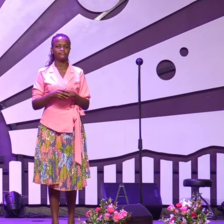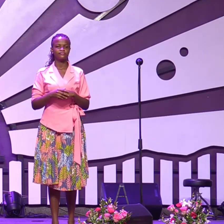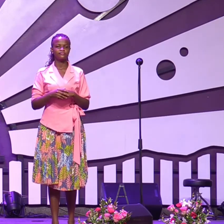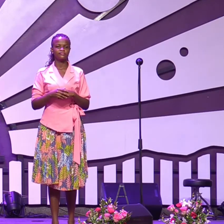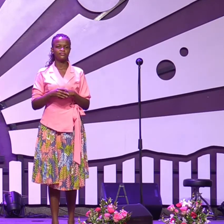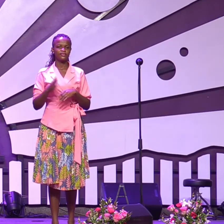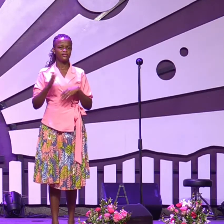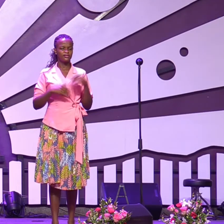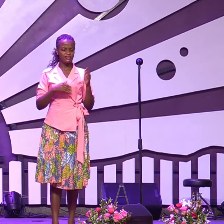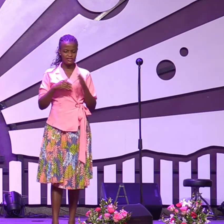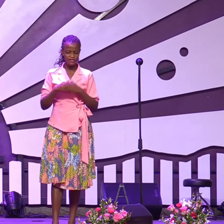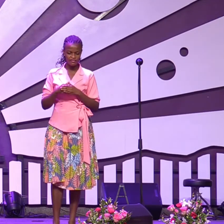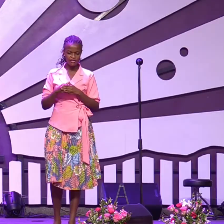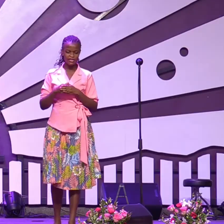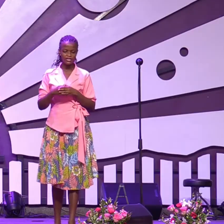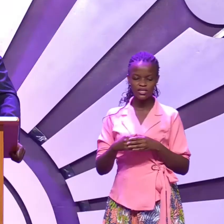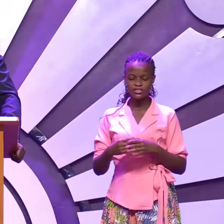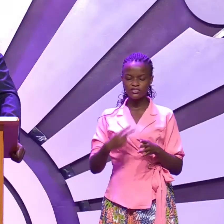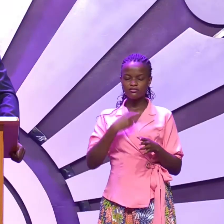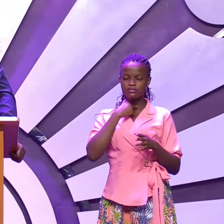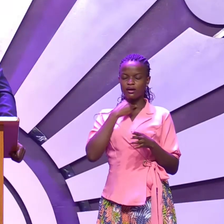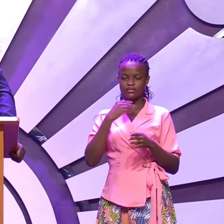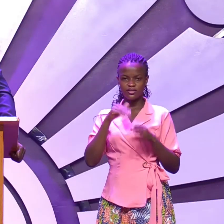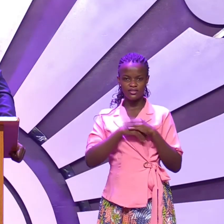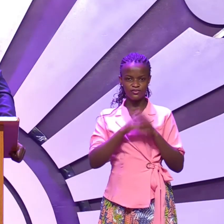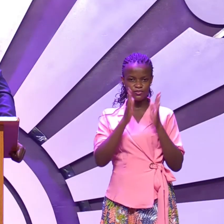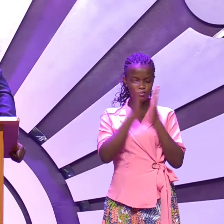don't get stuck in those unanswered prayers